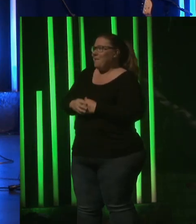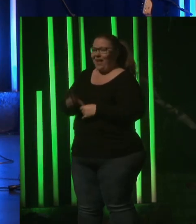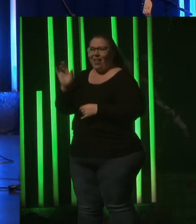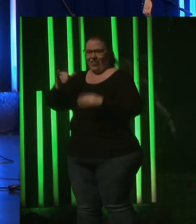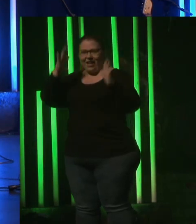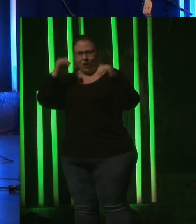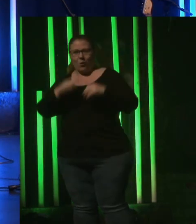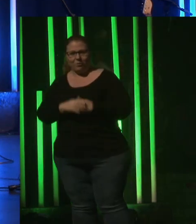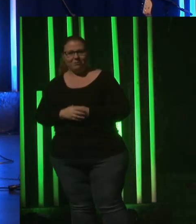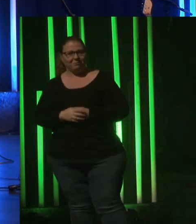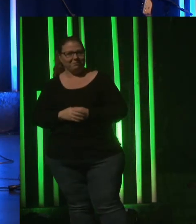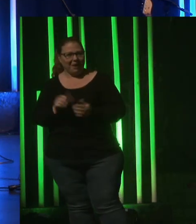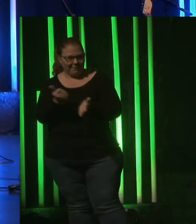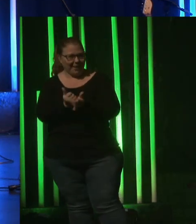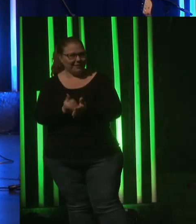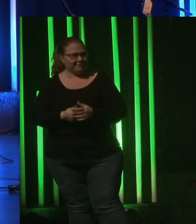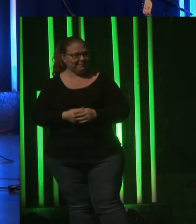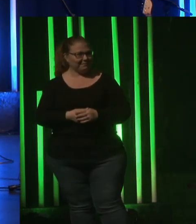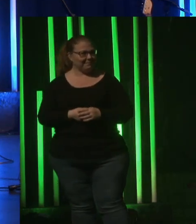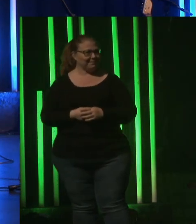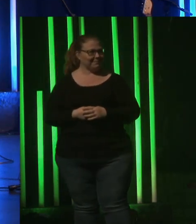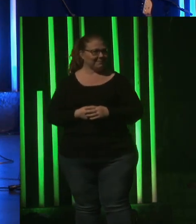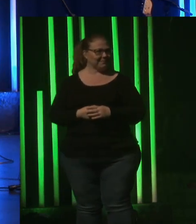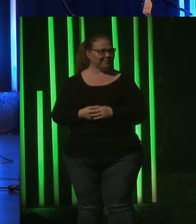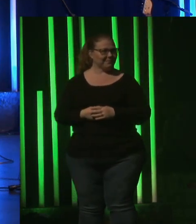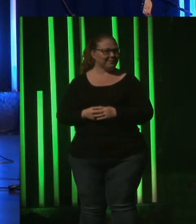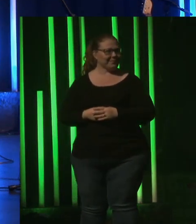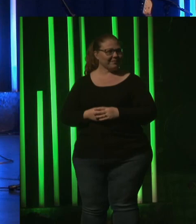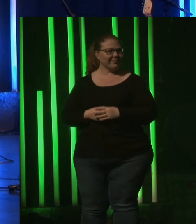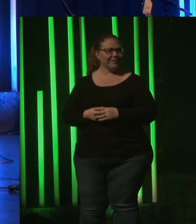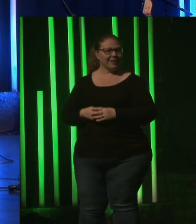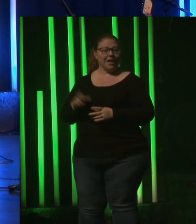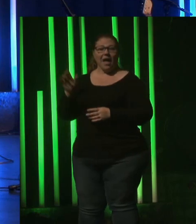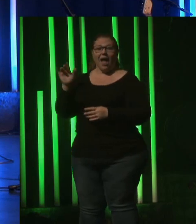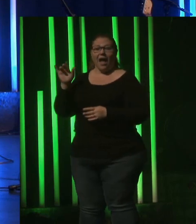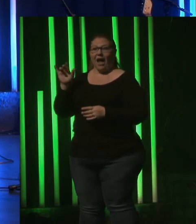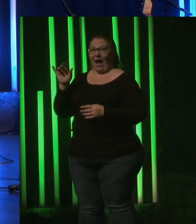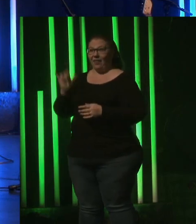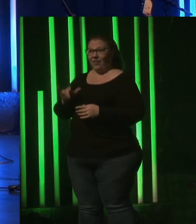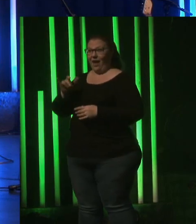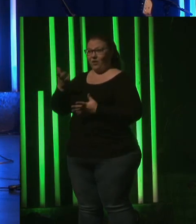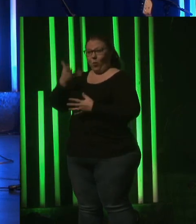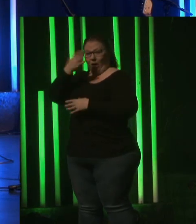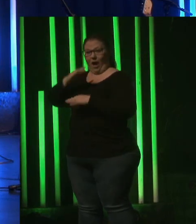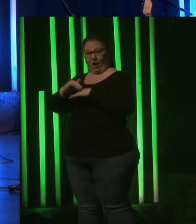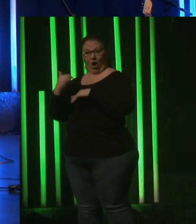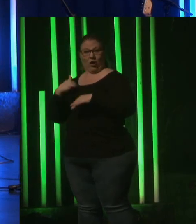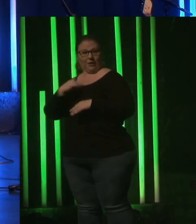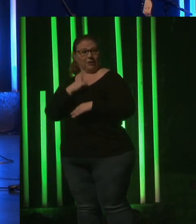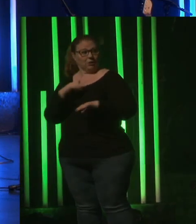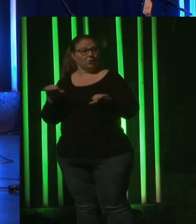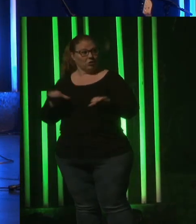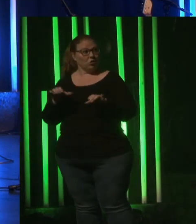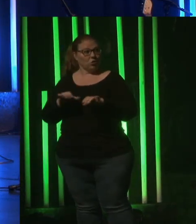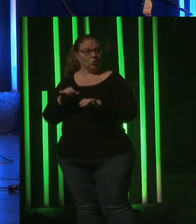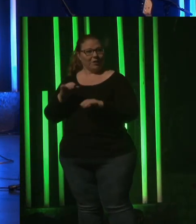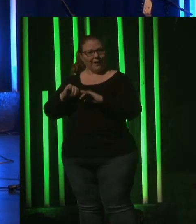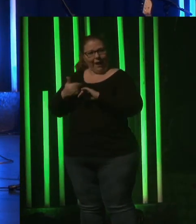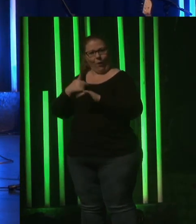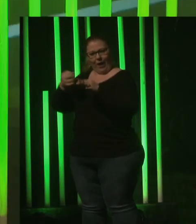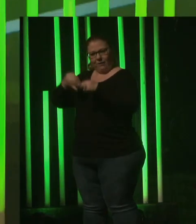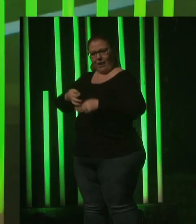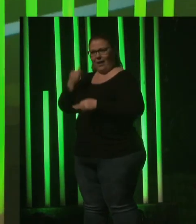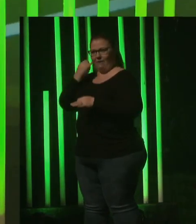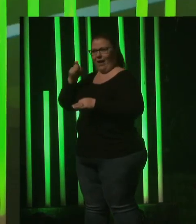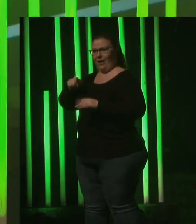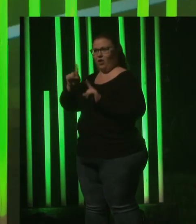That's hope. Amen, amen. And that's what God calls us to. Now this is how I define it if I had to